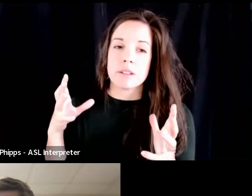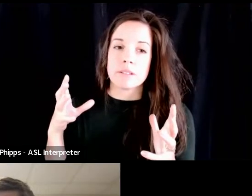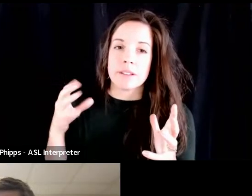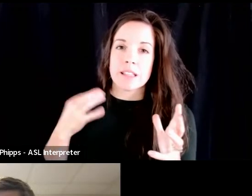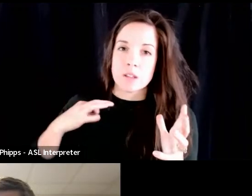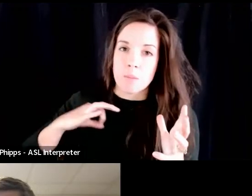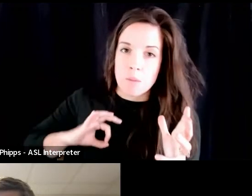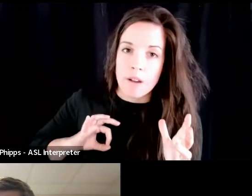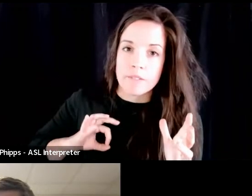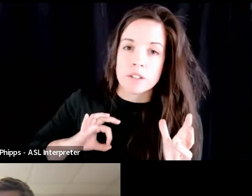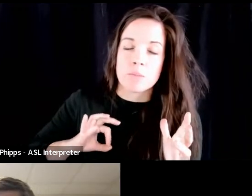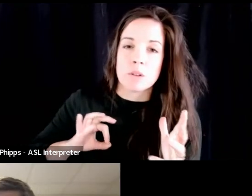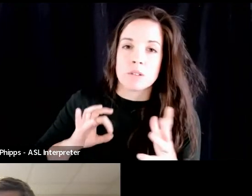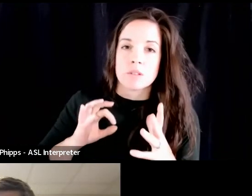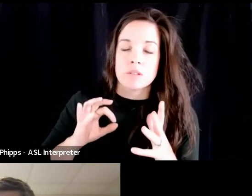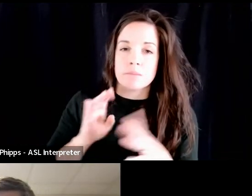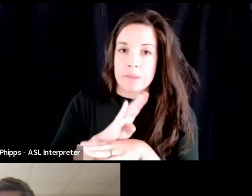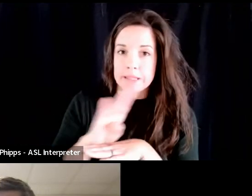profitable exercise. So,